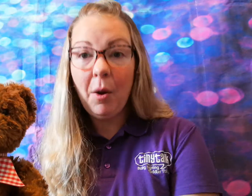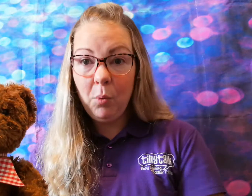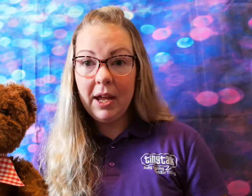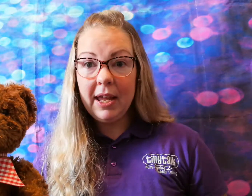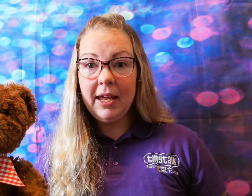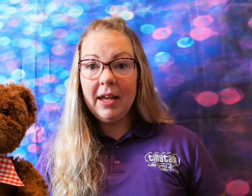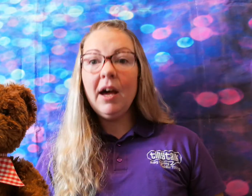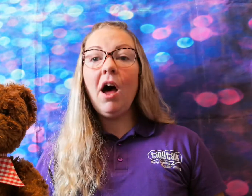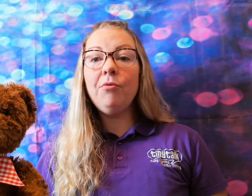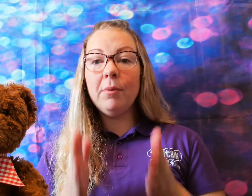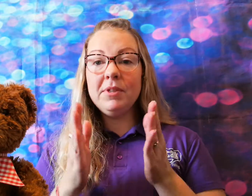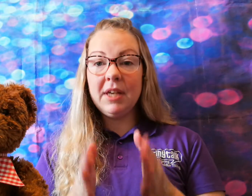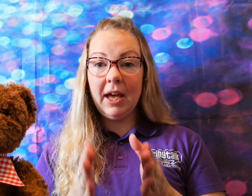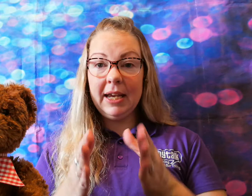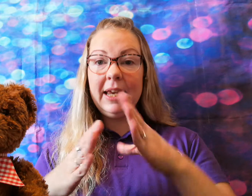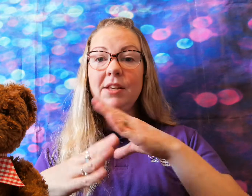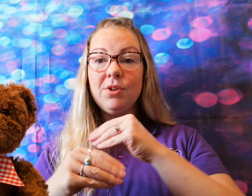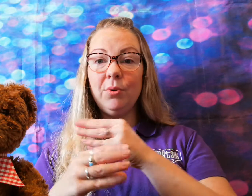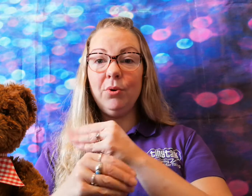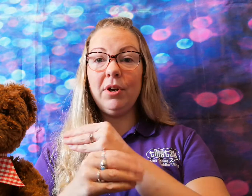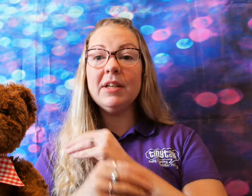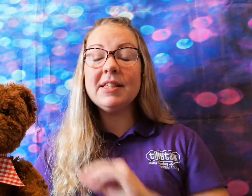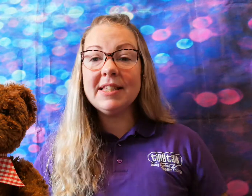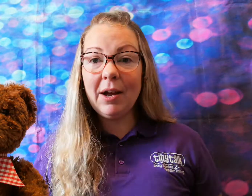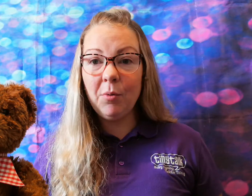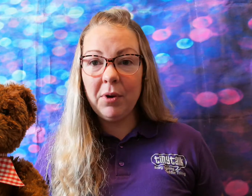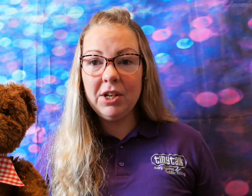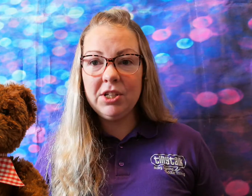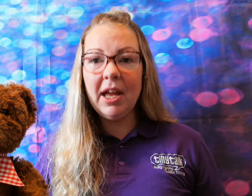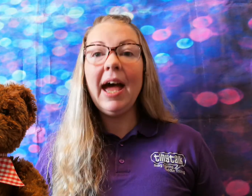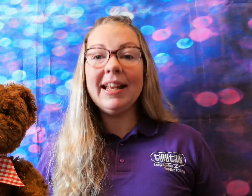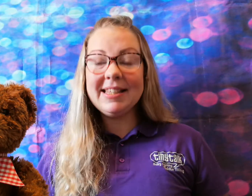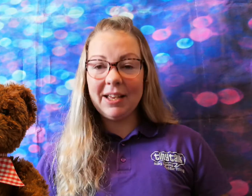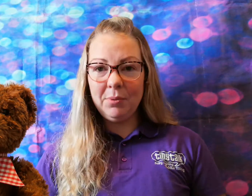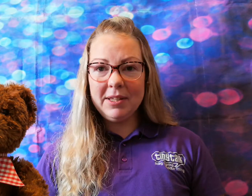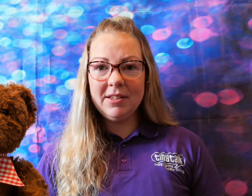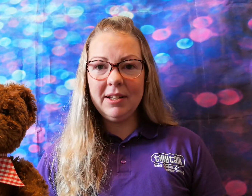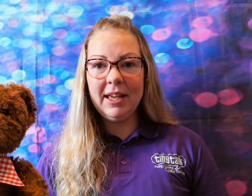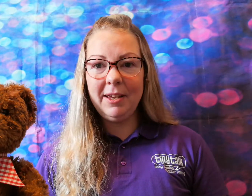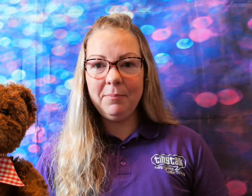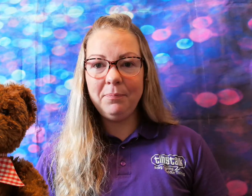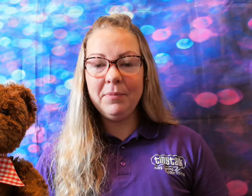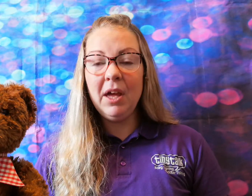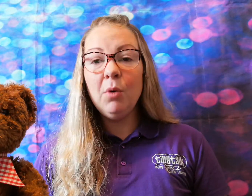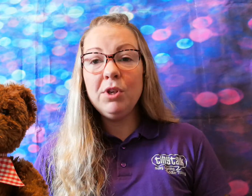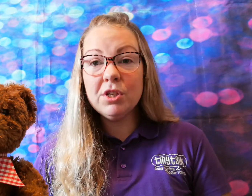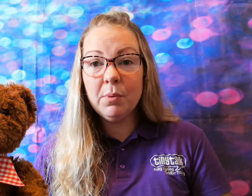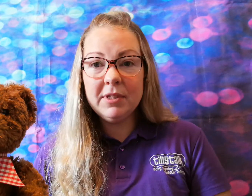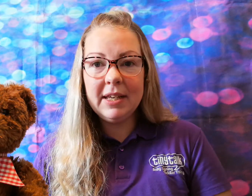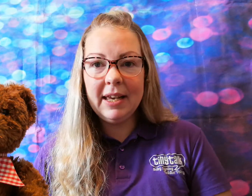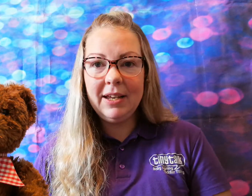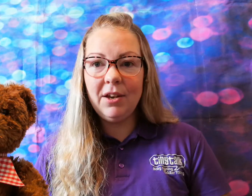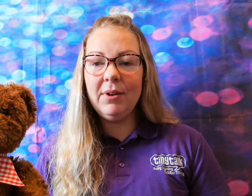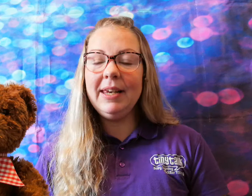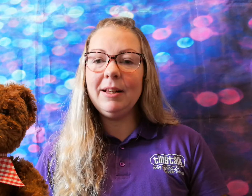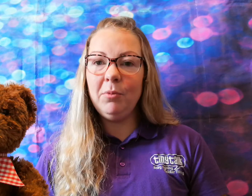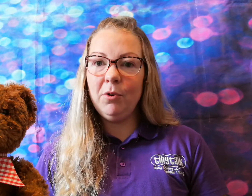And we are from Tiny Talk Stourbridge and Southwest Dudley. We just wanted to let you know a little more about